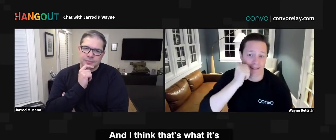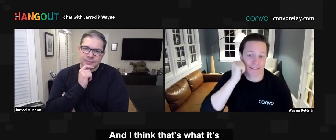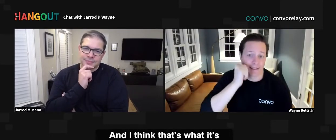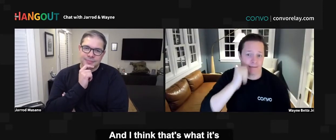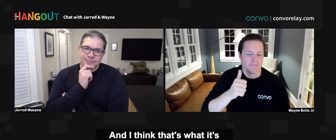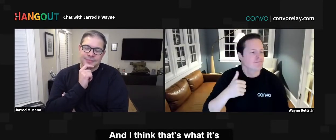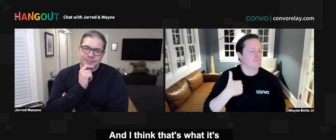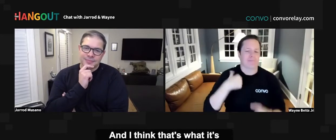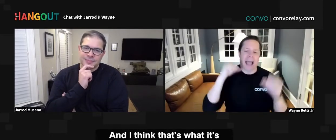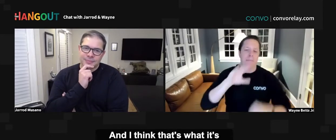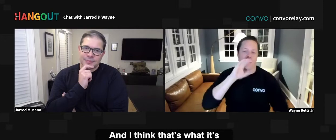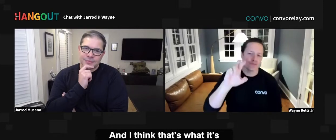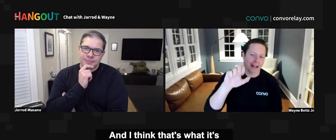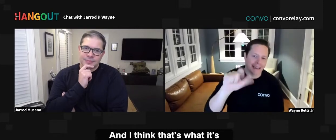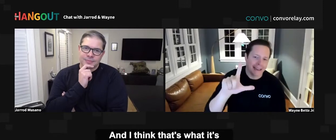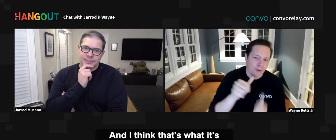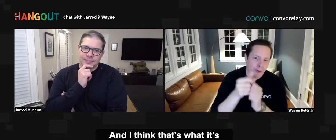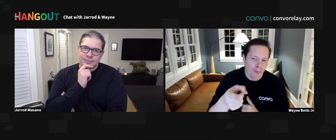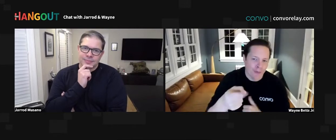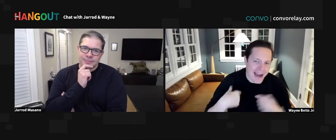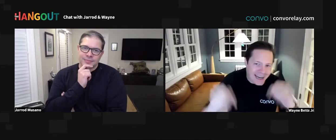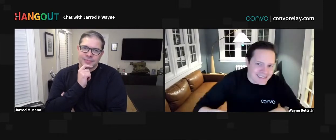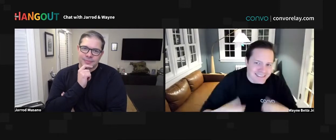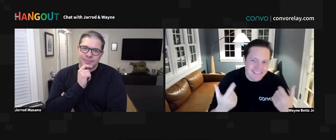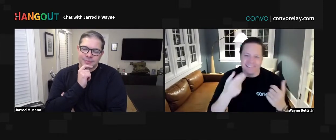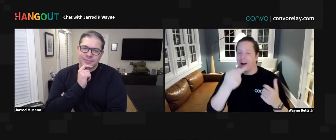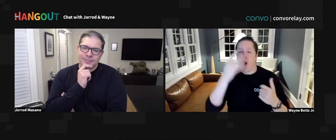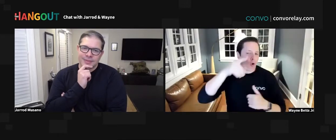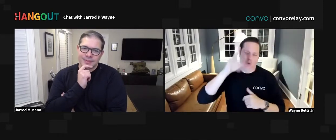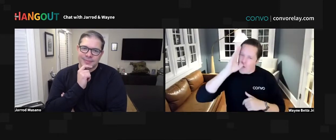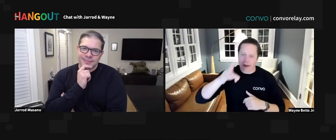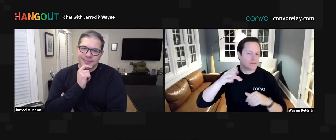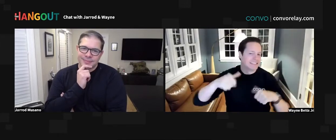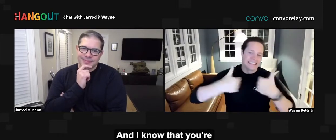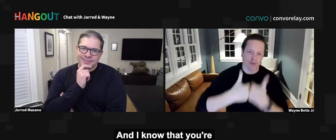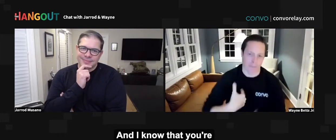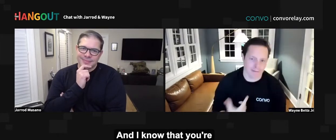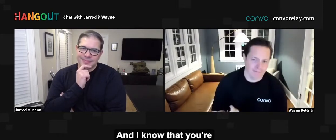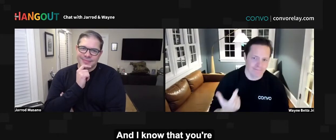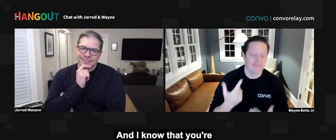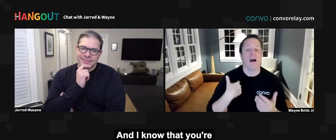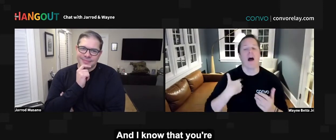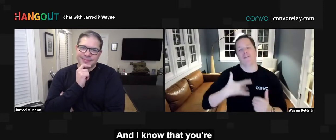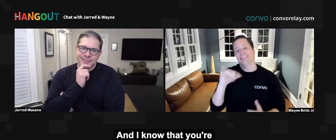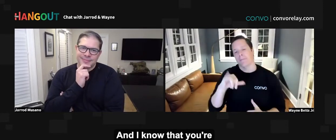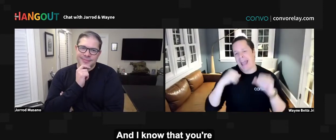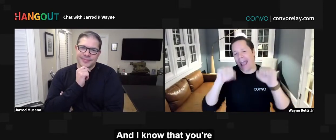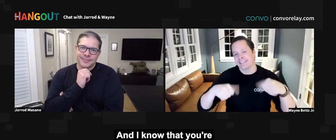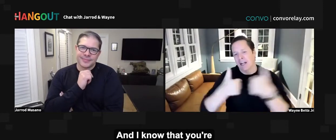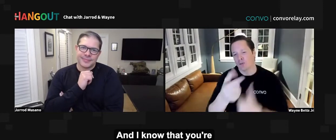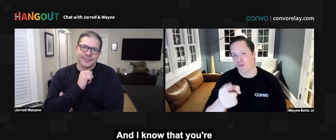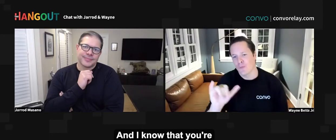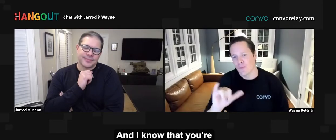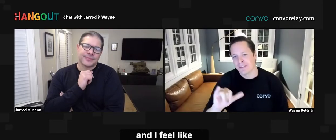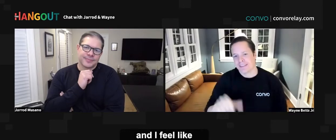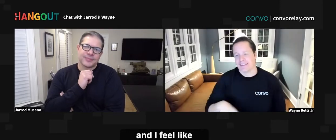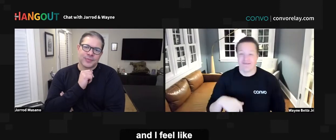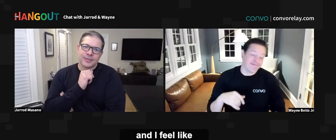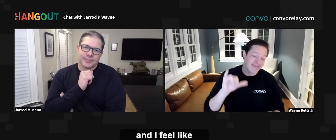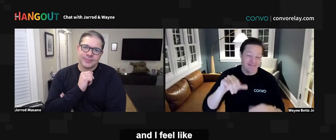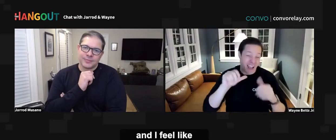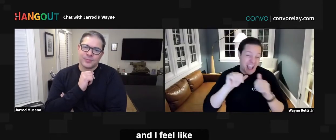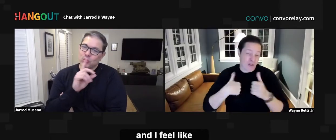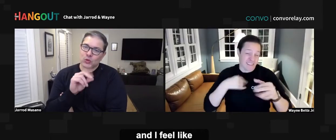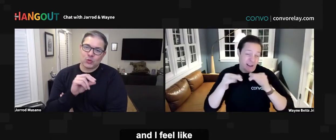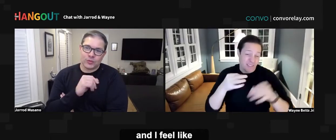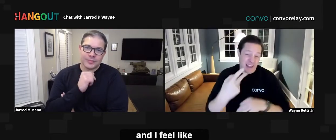that that's what it's like to work with you every day. I can be real with you. And I know that you're going to challenge me. And I